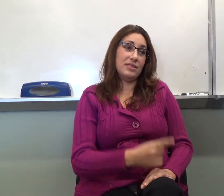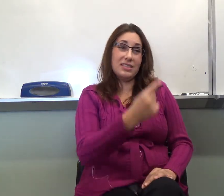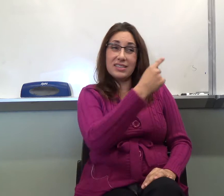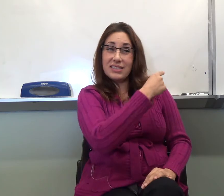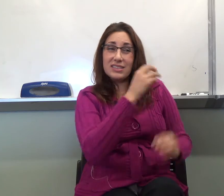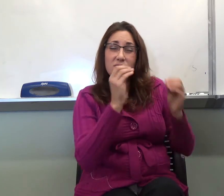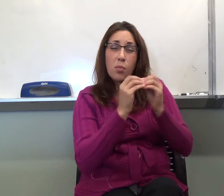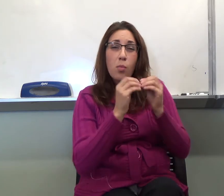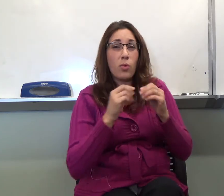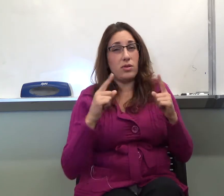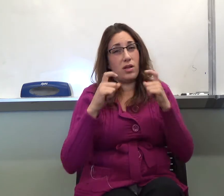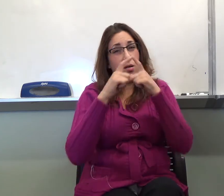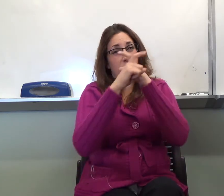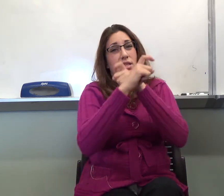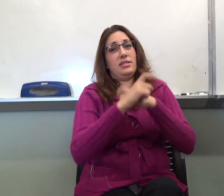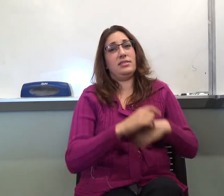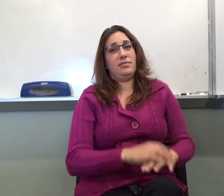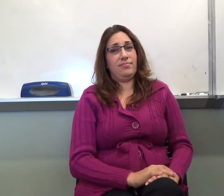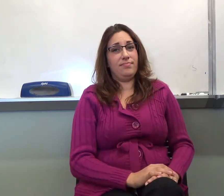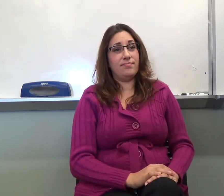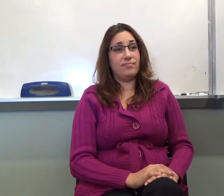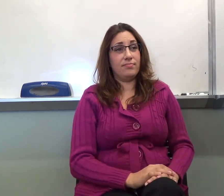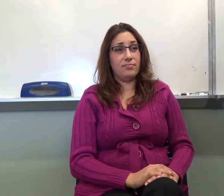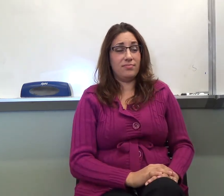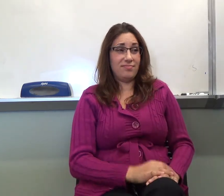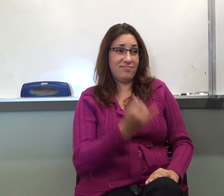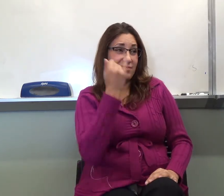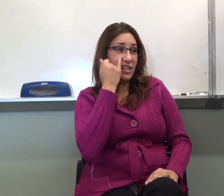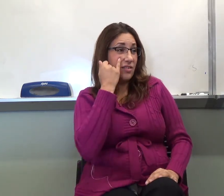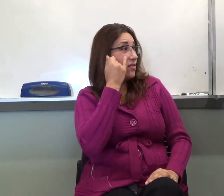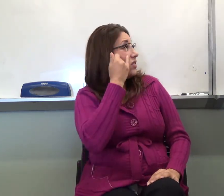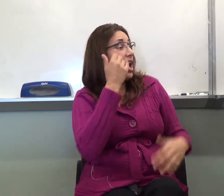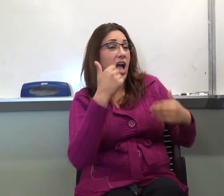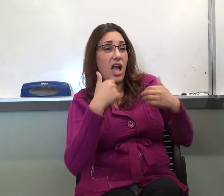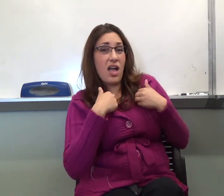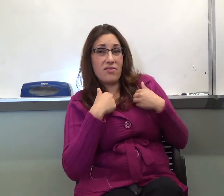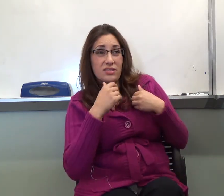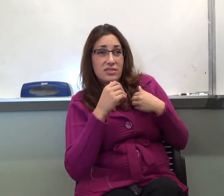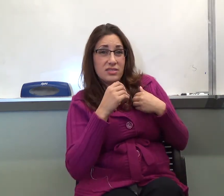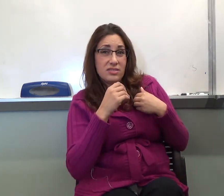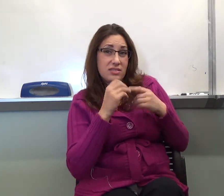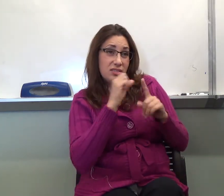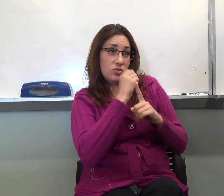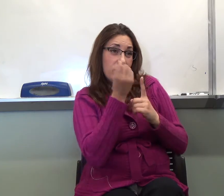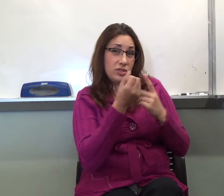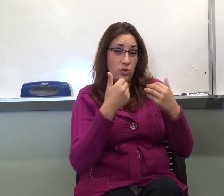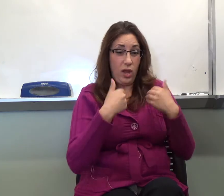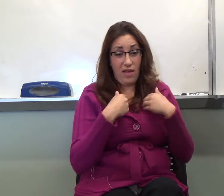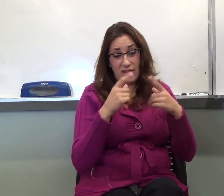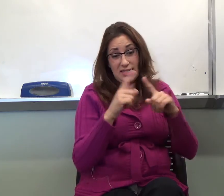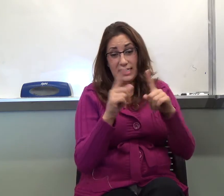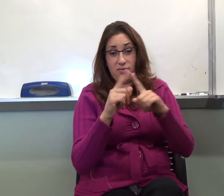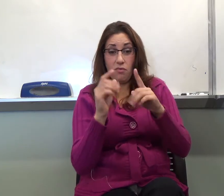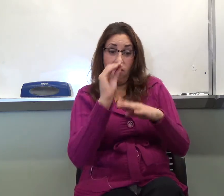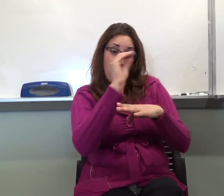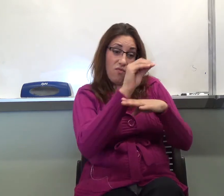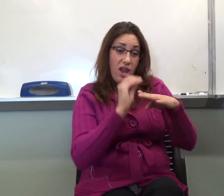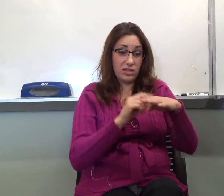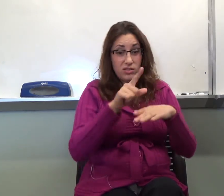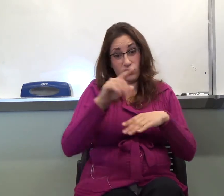complicated. And you know, if you have situations where you have different size fractions already, and then you put some more fractions in there,